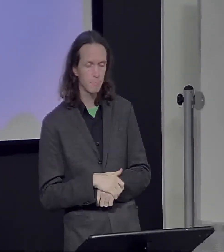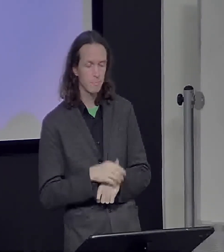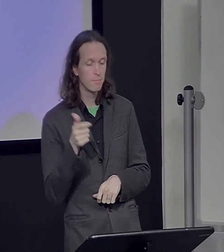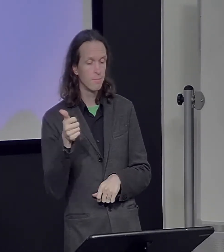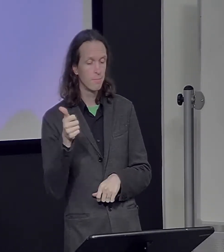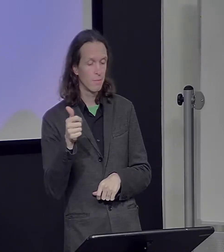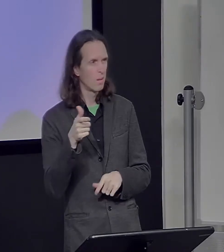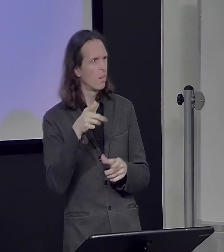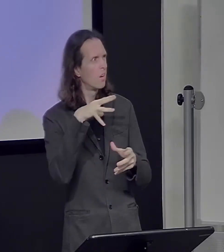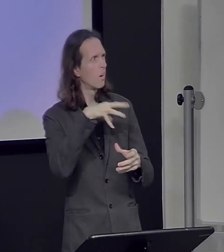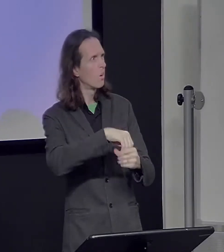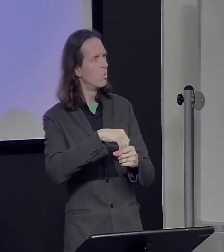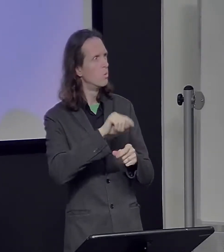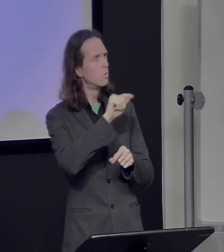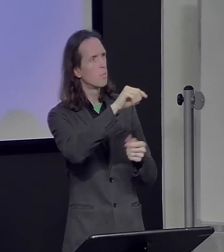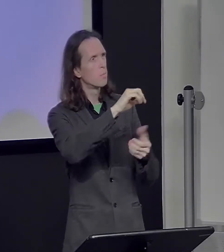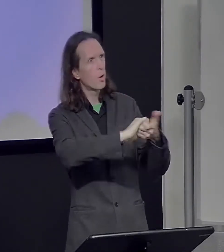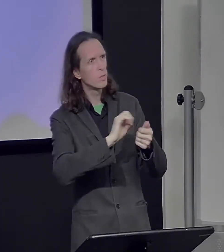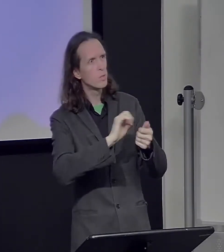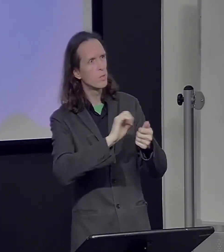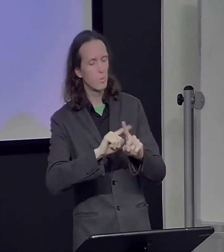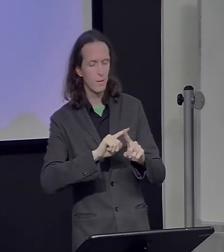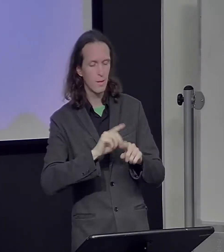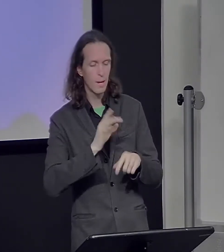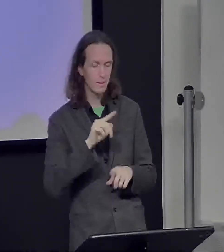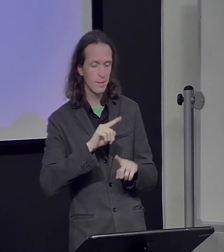neuroscience and cognition.